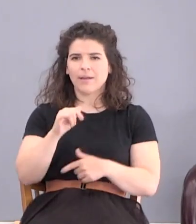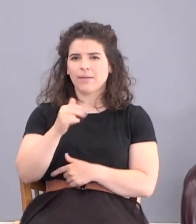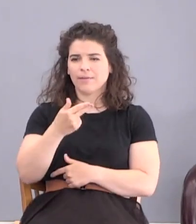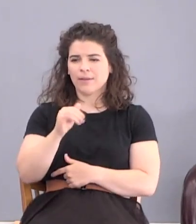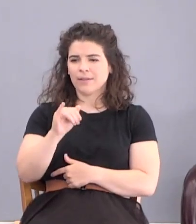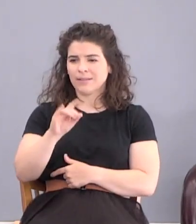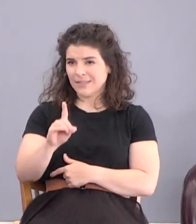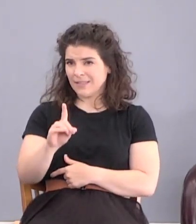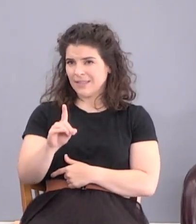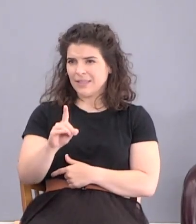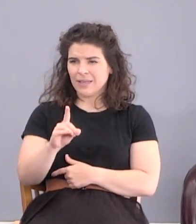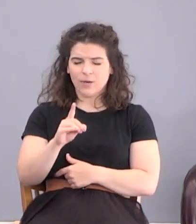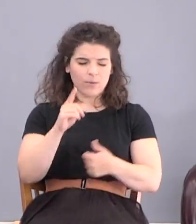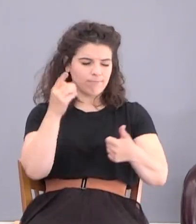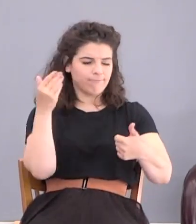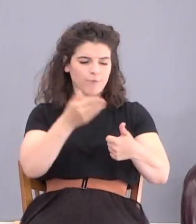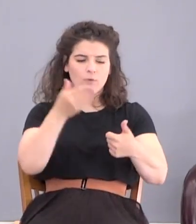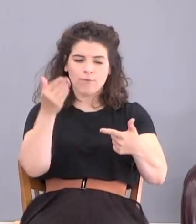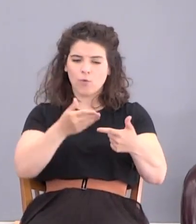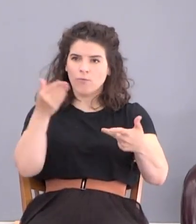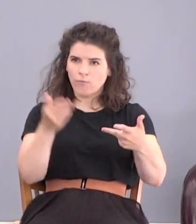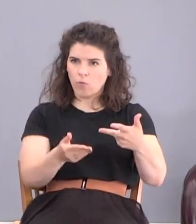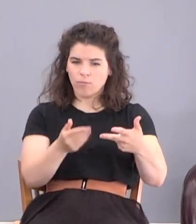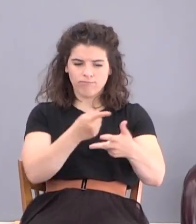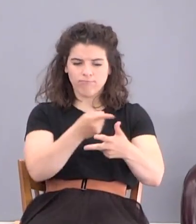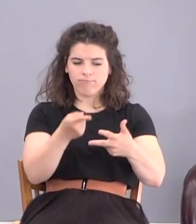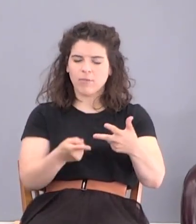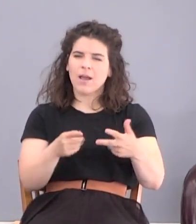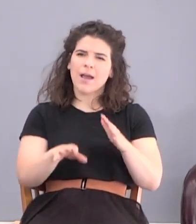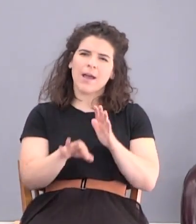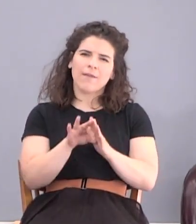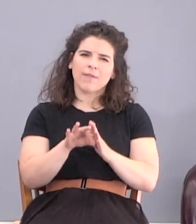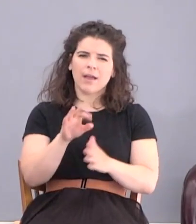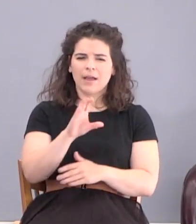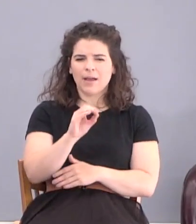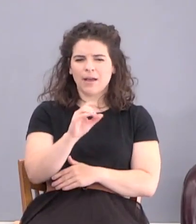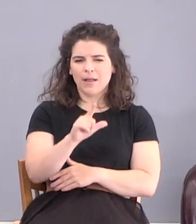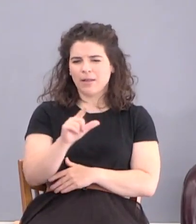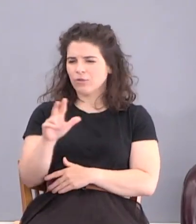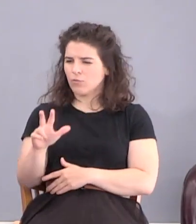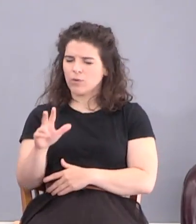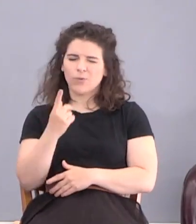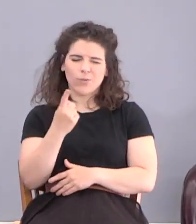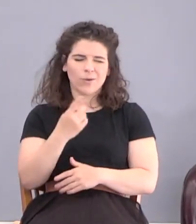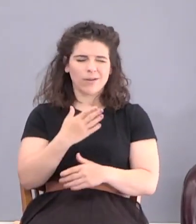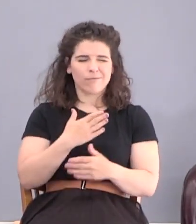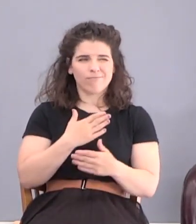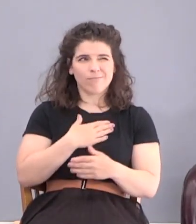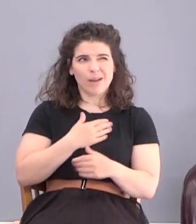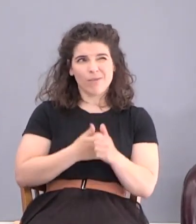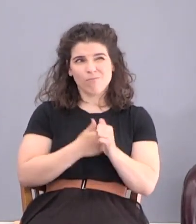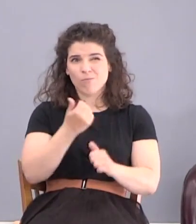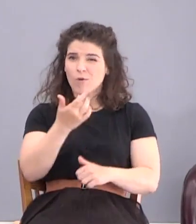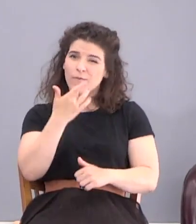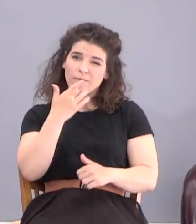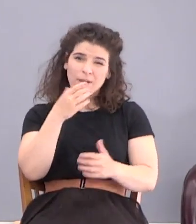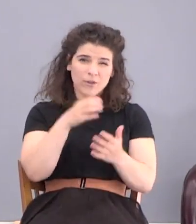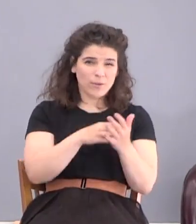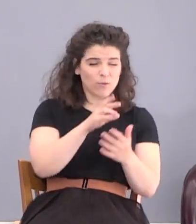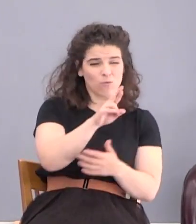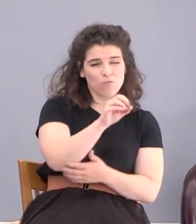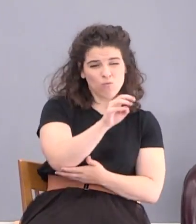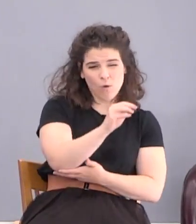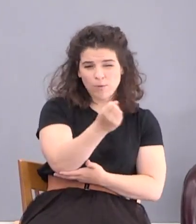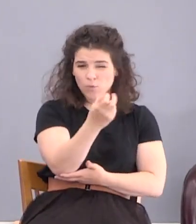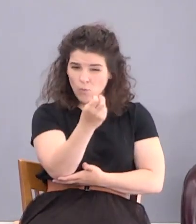points. And I don't know about you guys, but I find Colossians 3 is probably one of my favorite chapters. I think Colossians 3, you know, Romans 12,